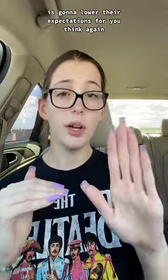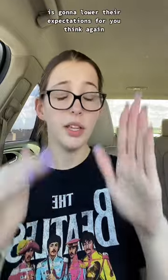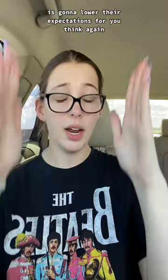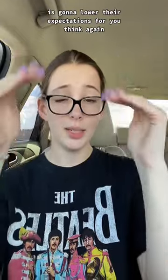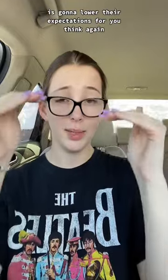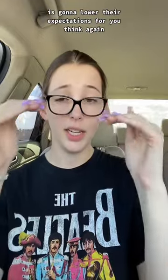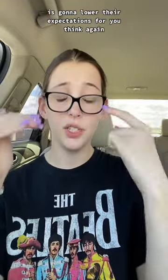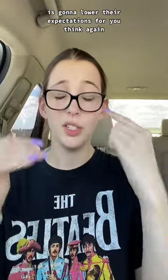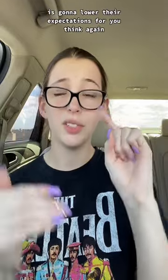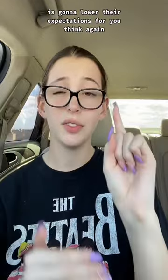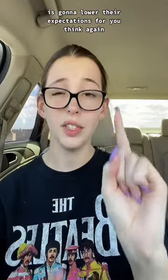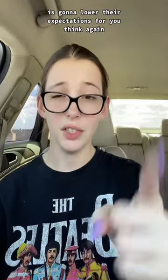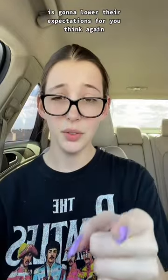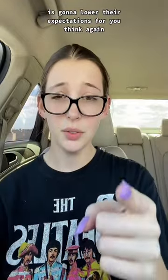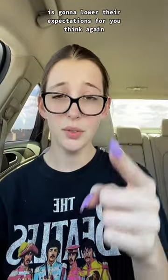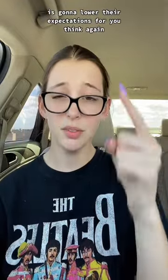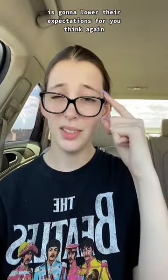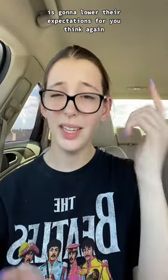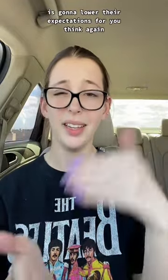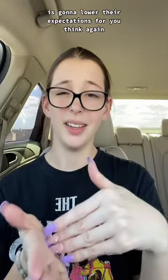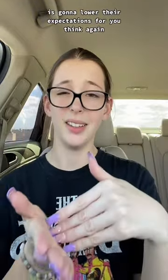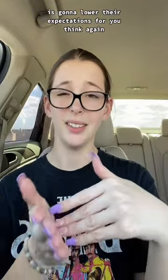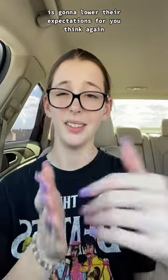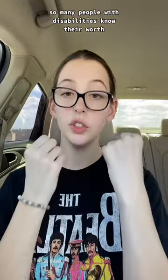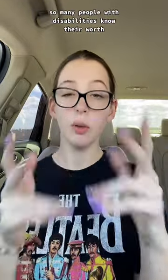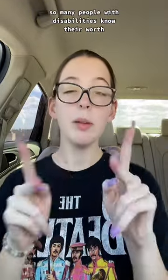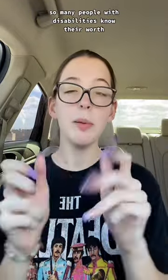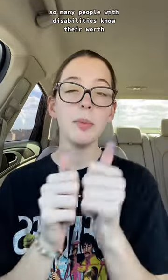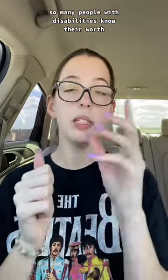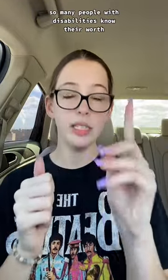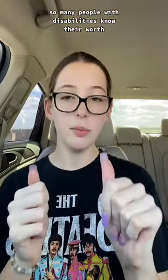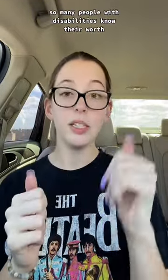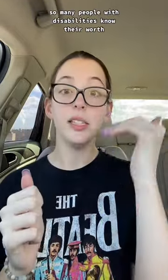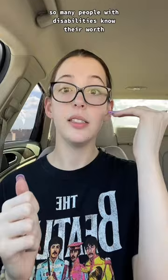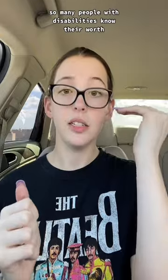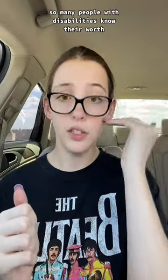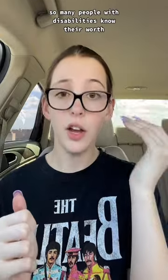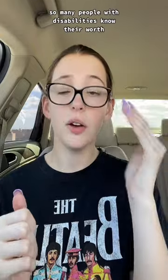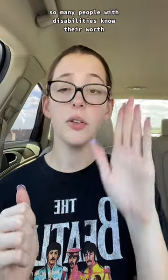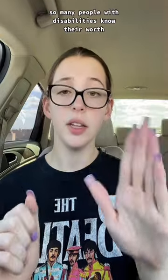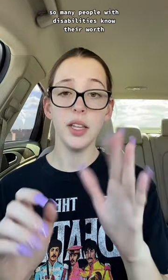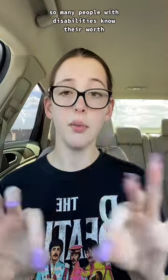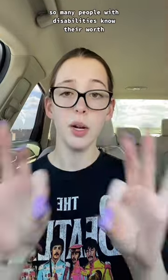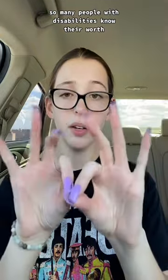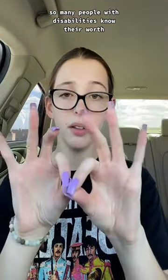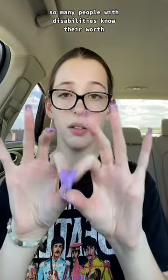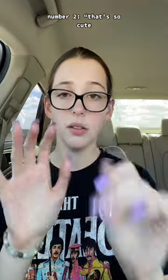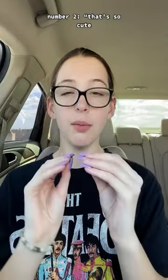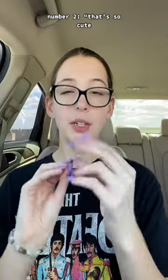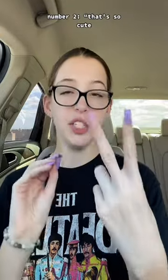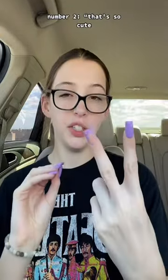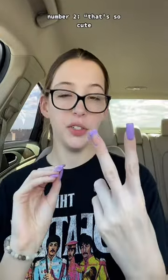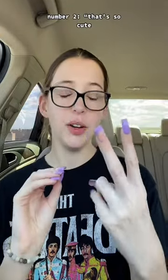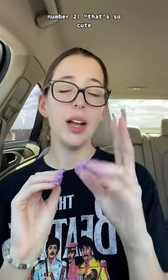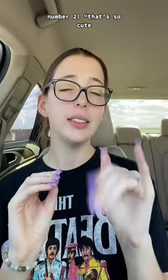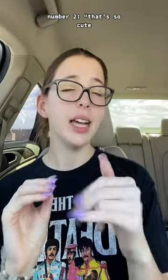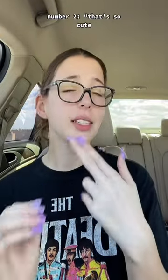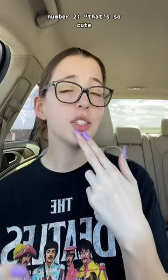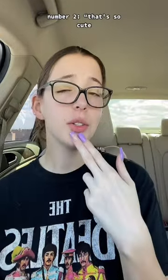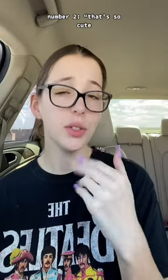their expectations for you, think again. So many people with disabilities know their worth. Number two, that's so